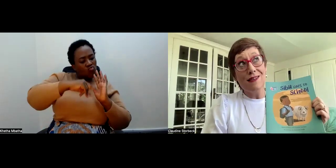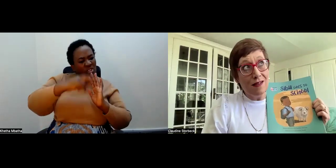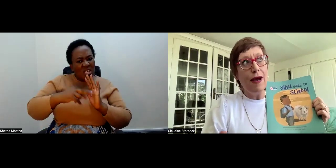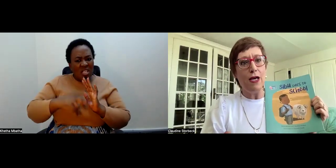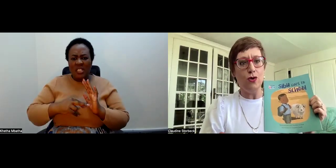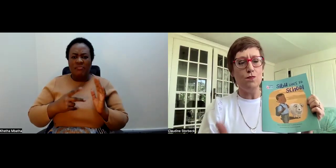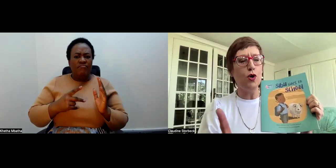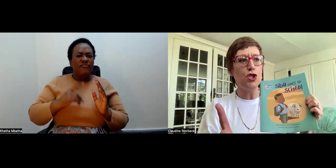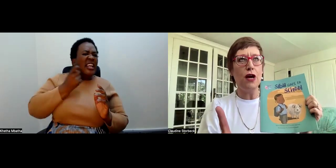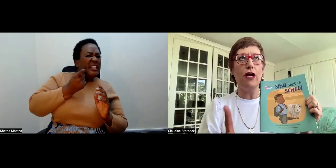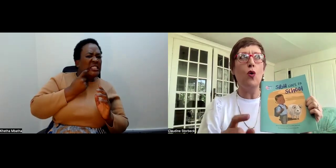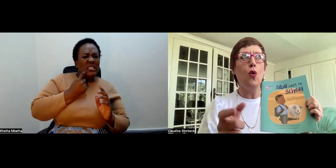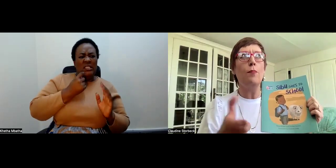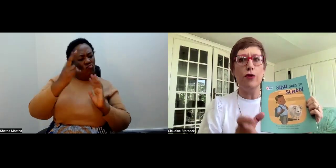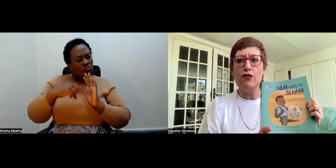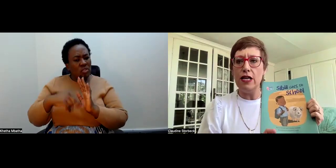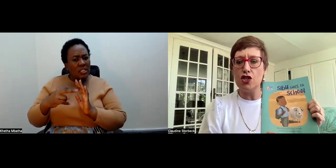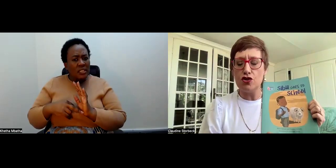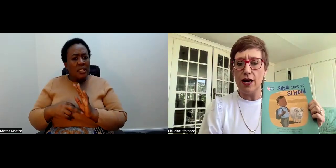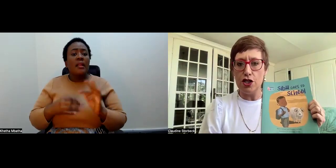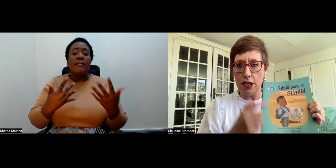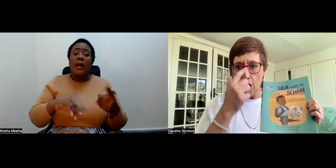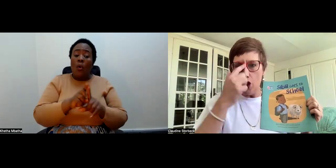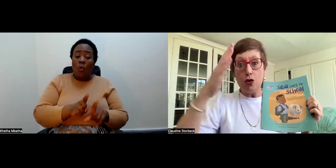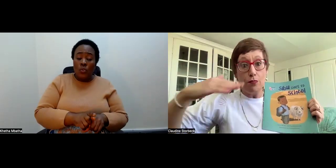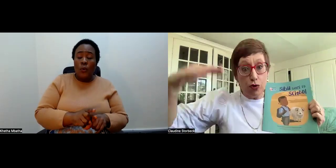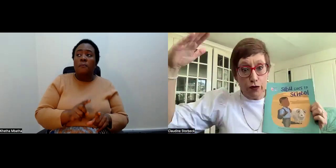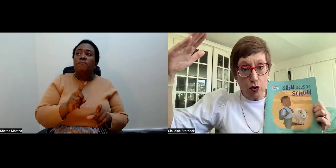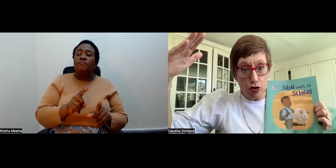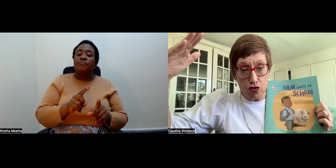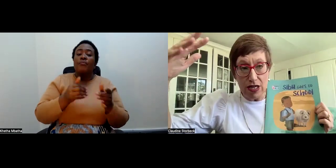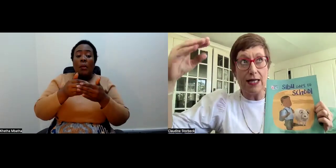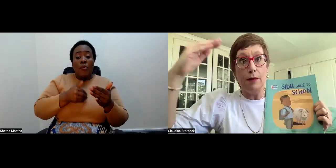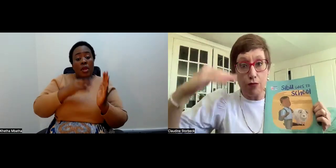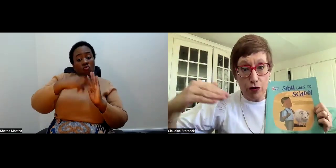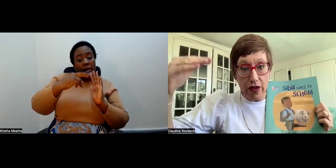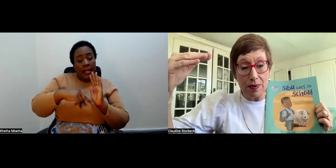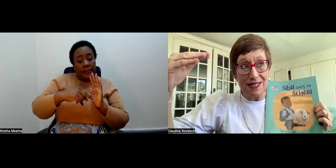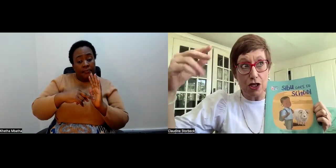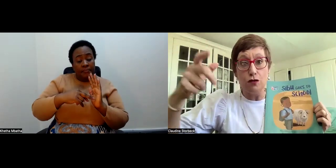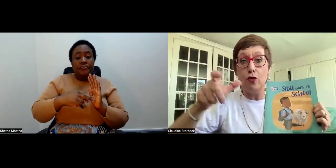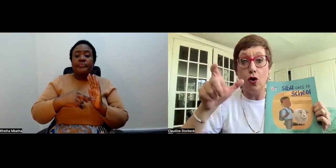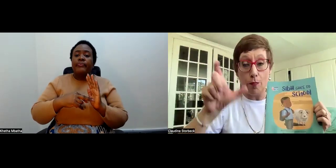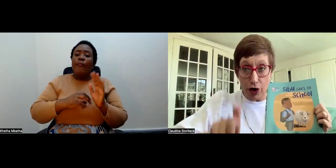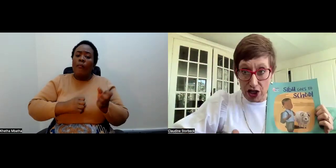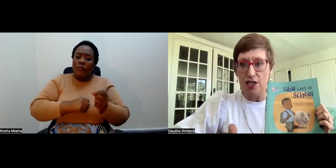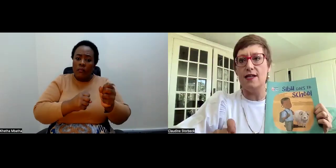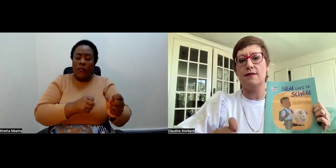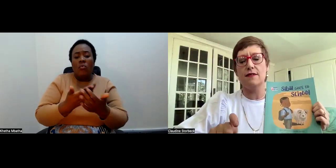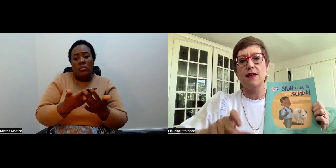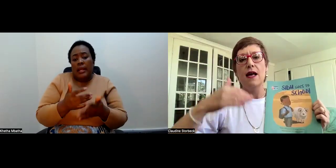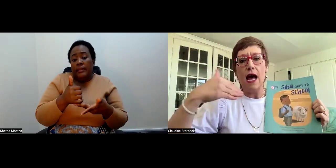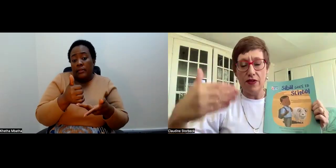we still may use book sharing or a pre-reading strategy to improve children's reading and improve their potential for